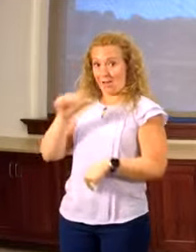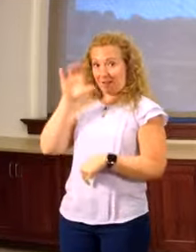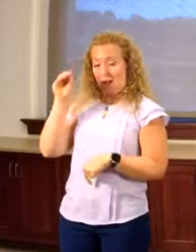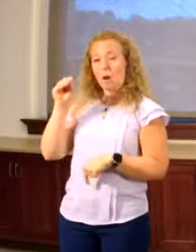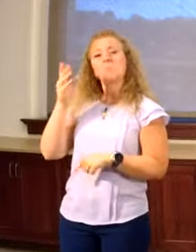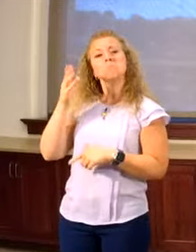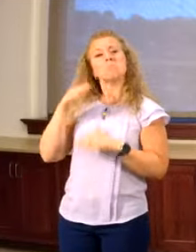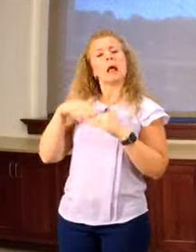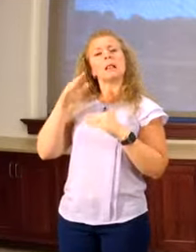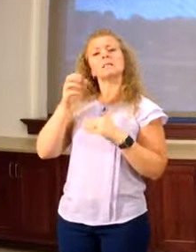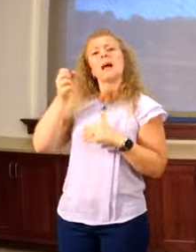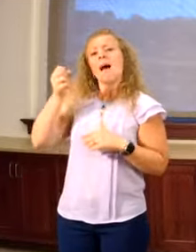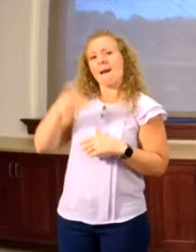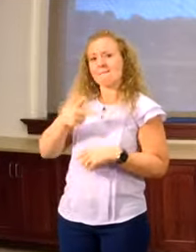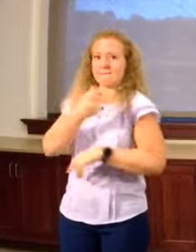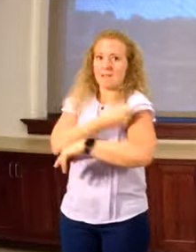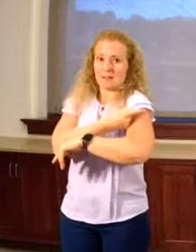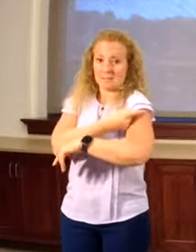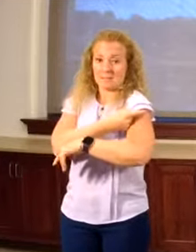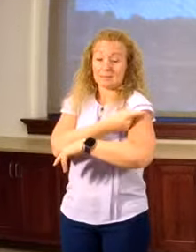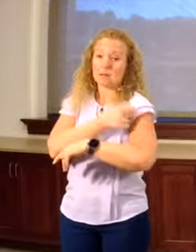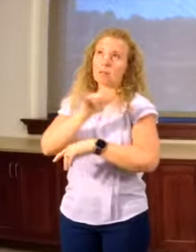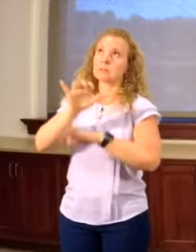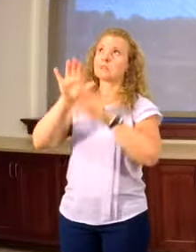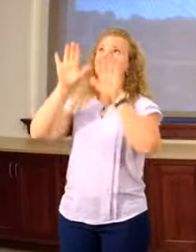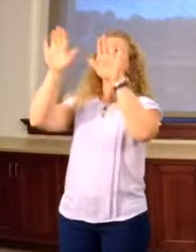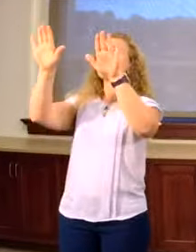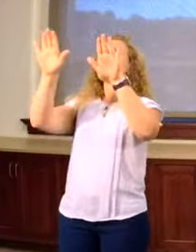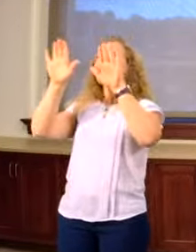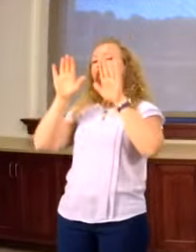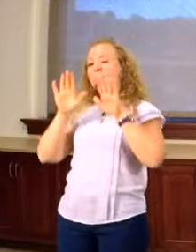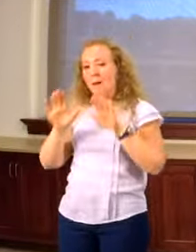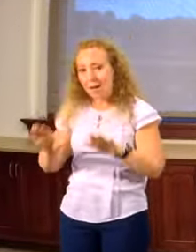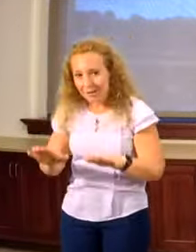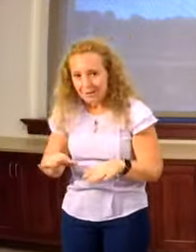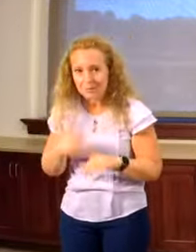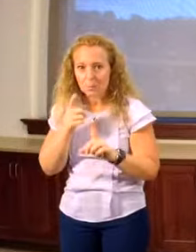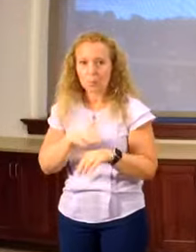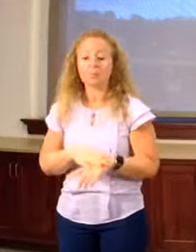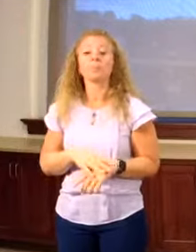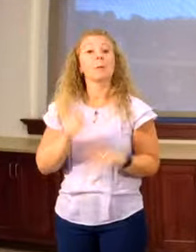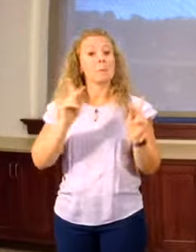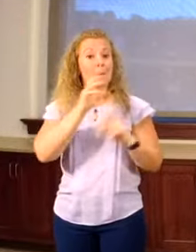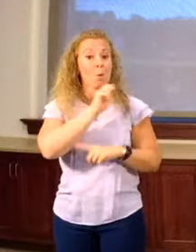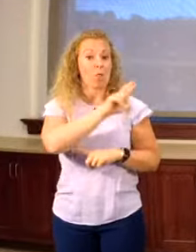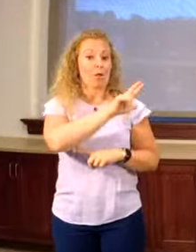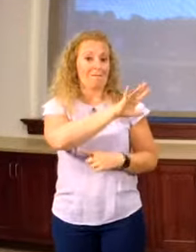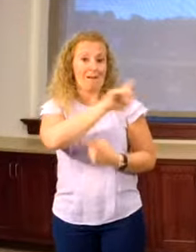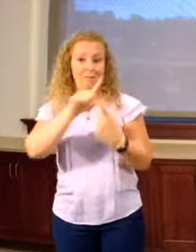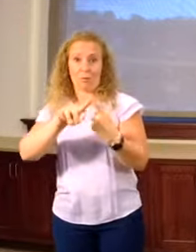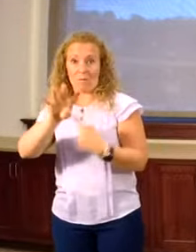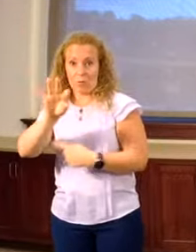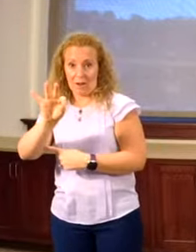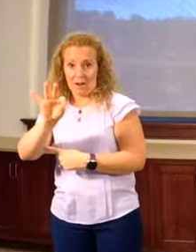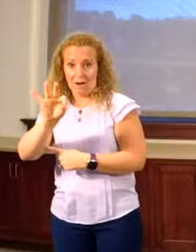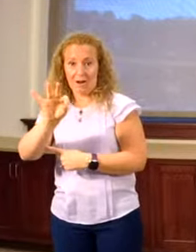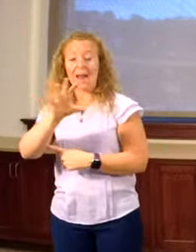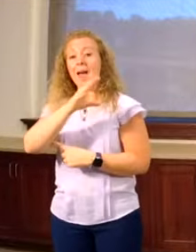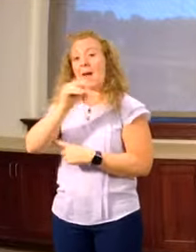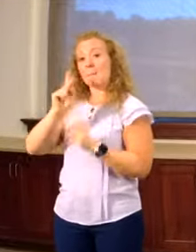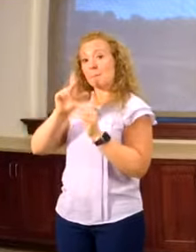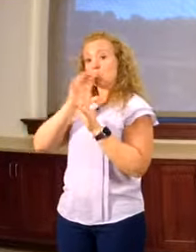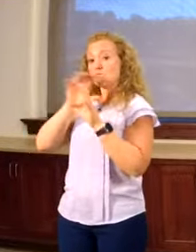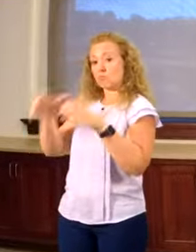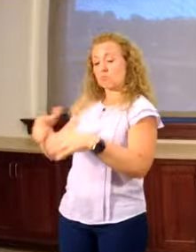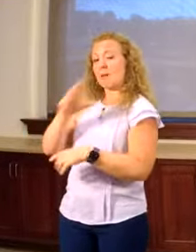at least partially vaccinated, a tremendous and important milestone. For people 35 to 49 and 50